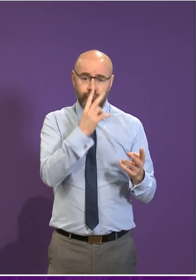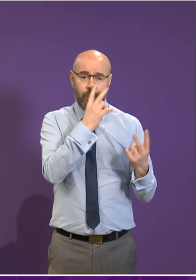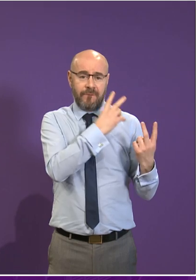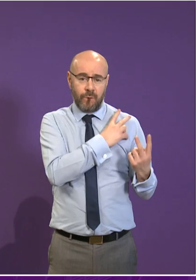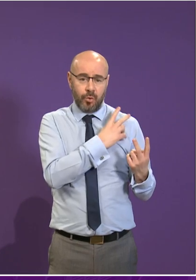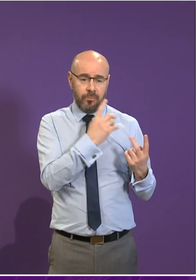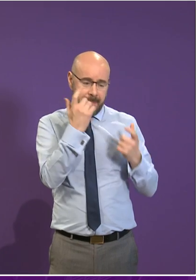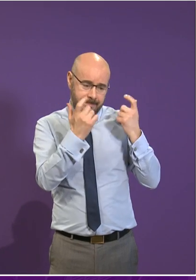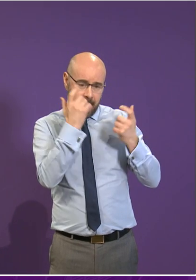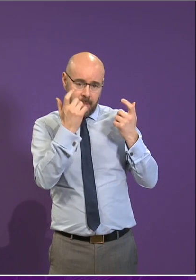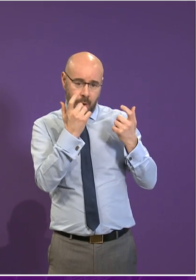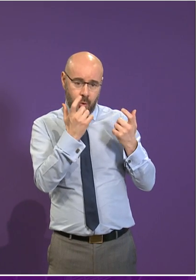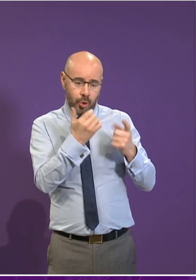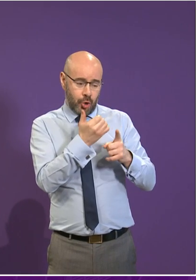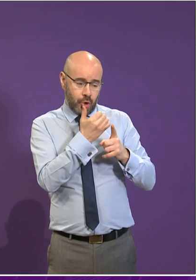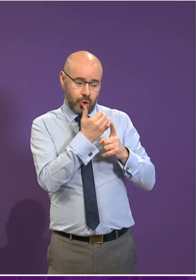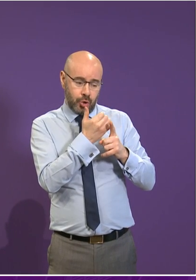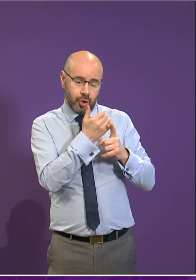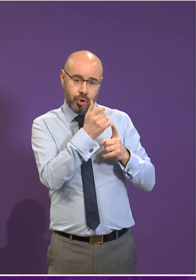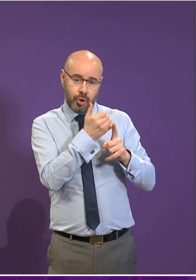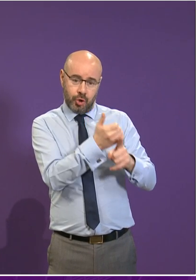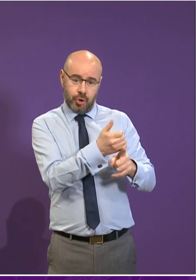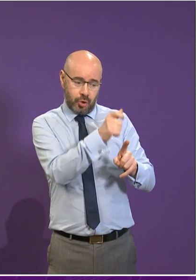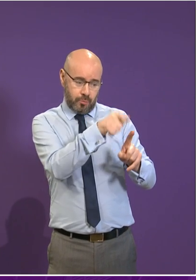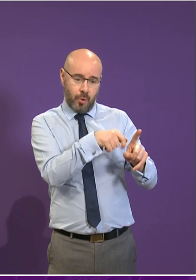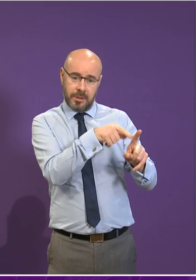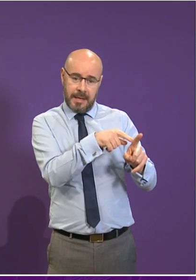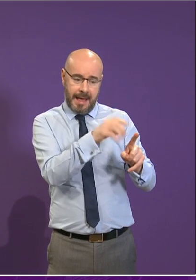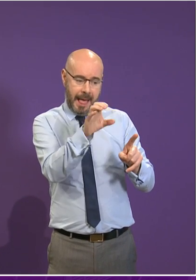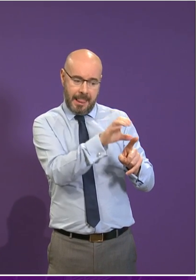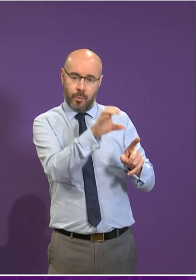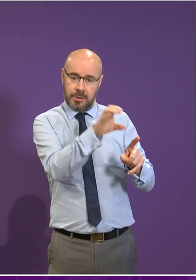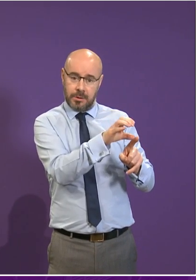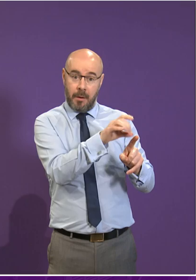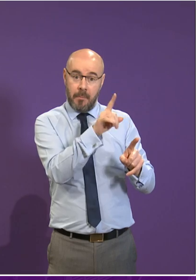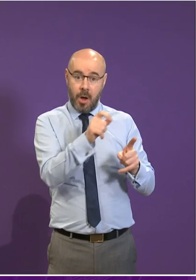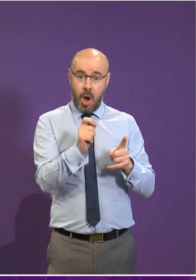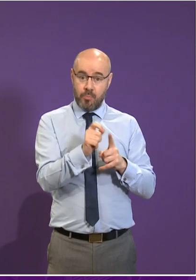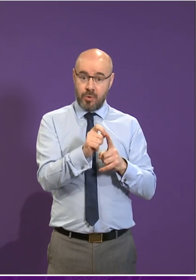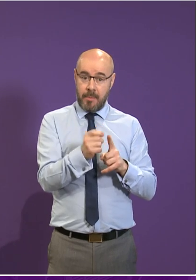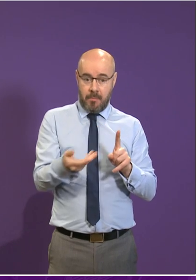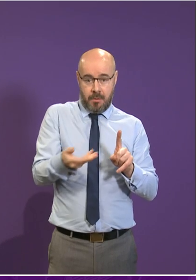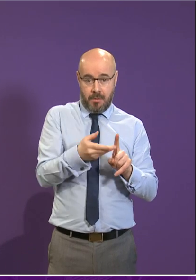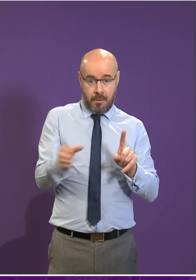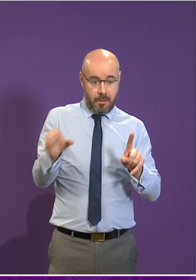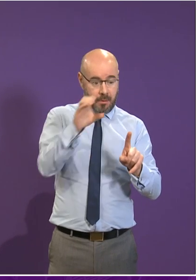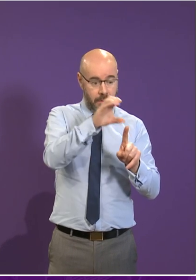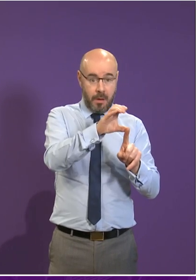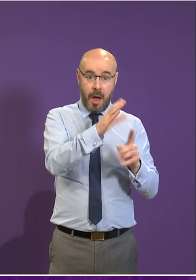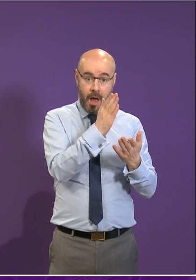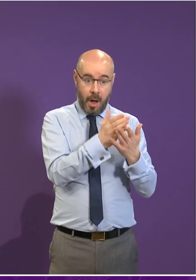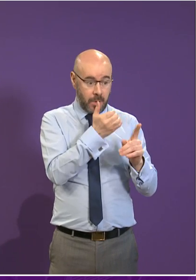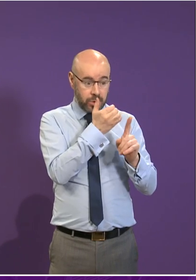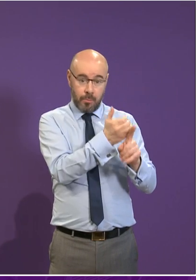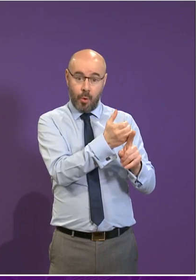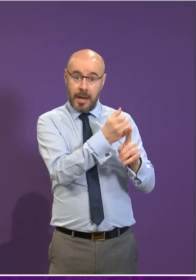support in terms of the allowance, but does that premium support students with disabilities, and if it